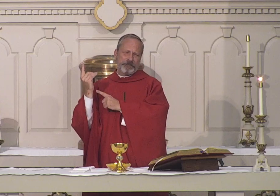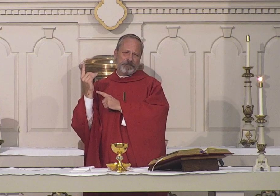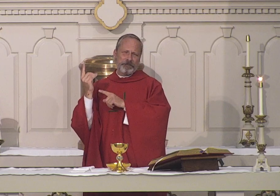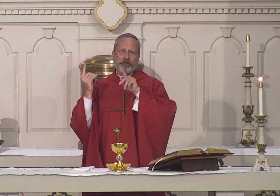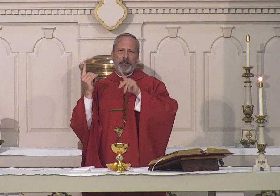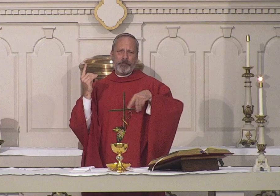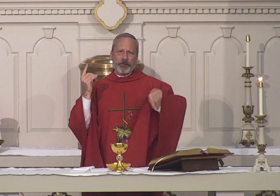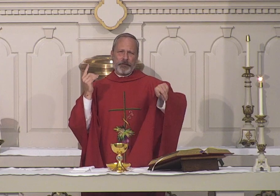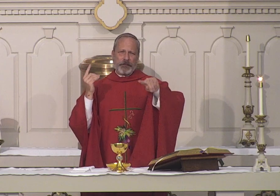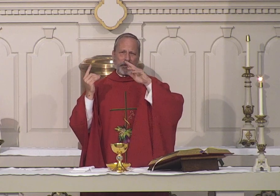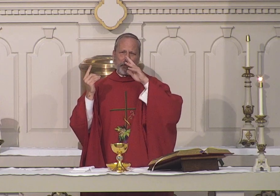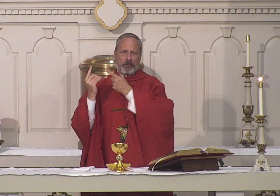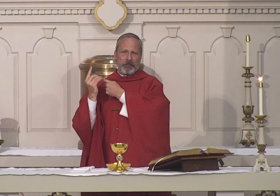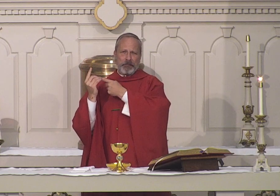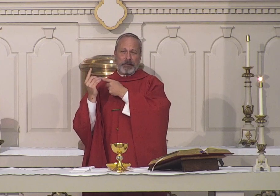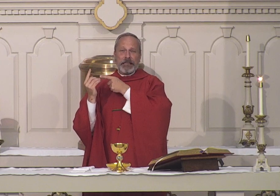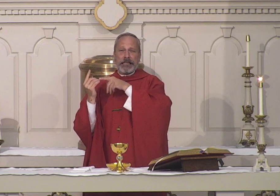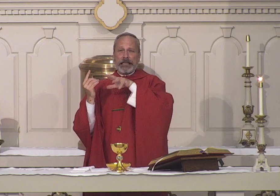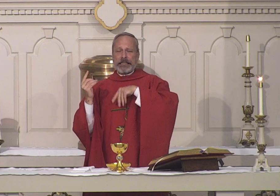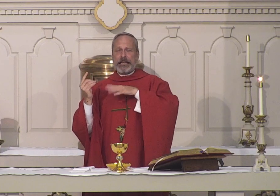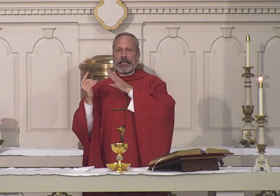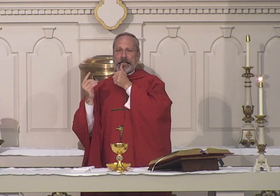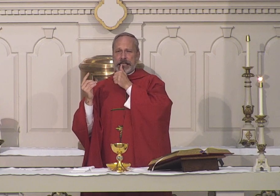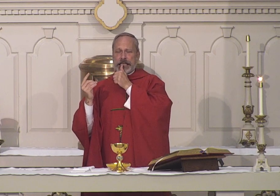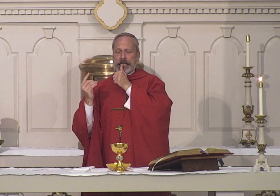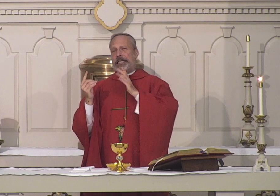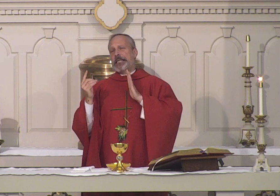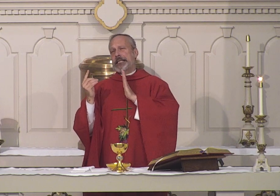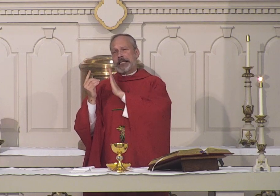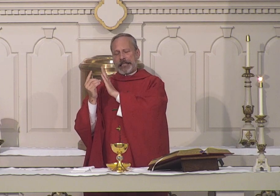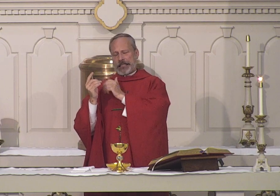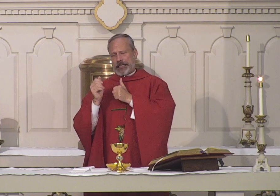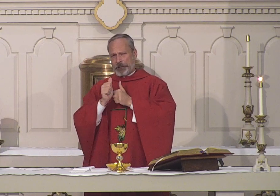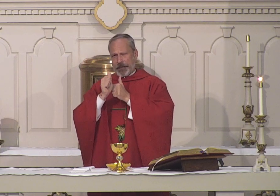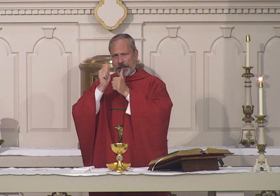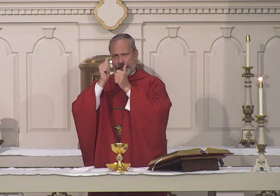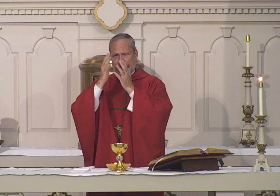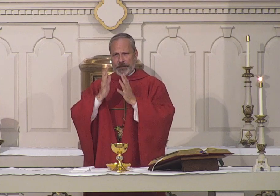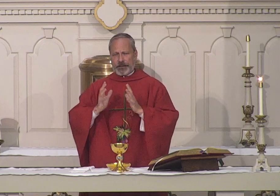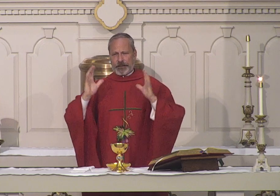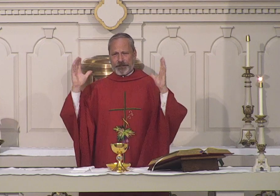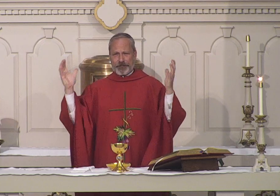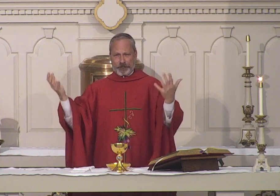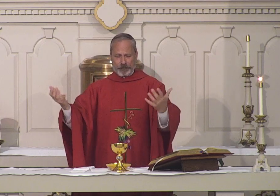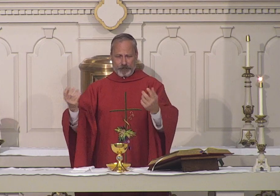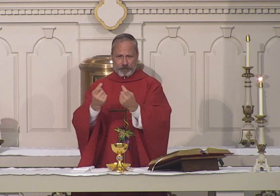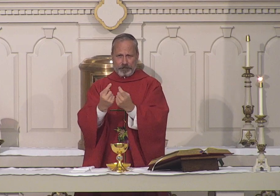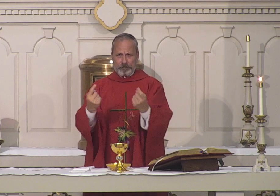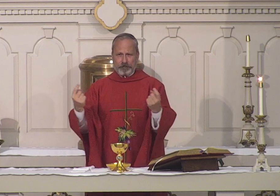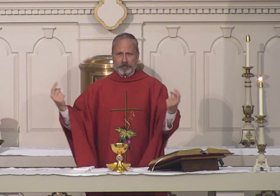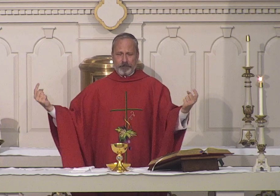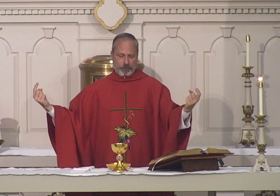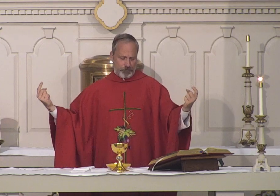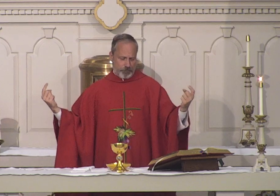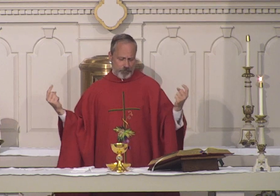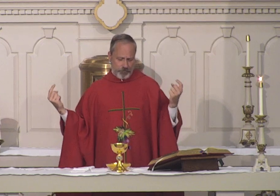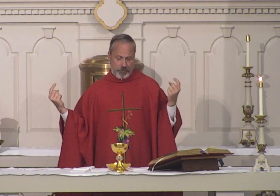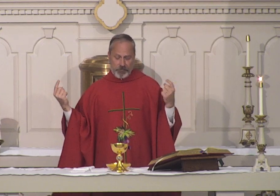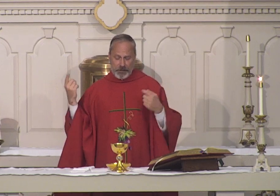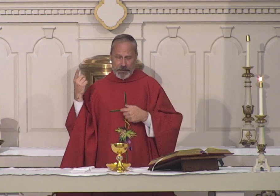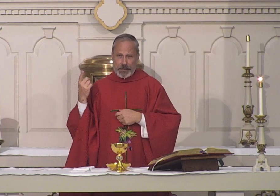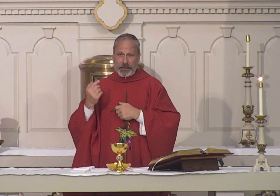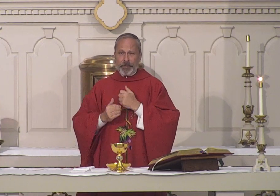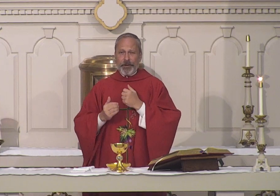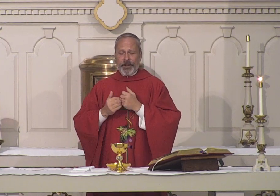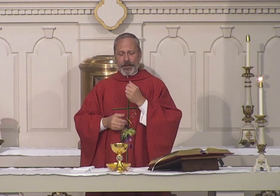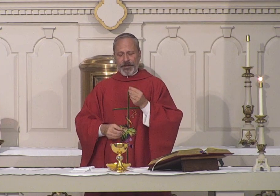At the time he was betrayed and entered willingly into his passion, he took bread